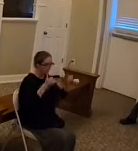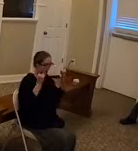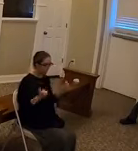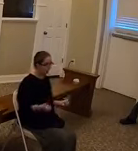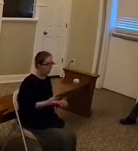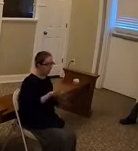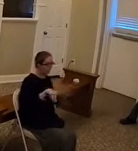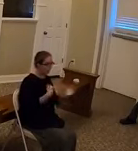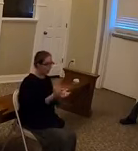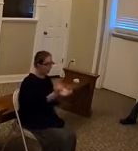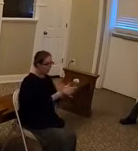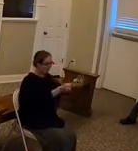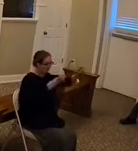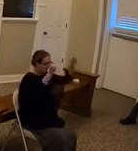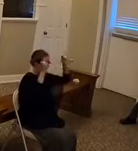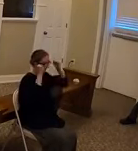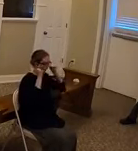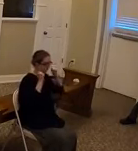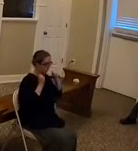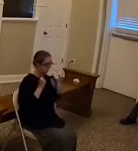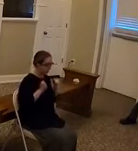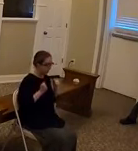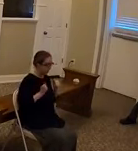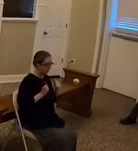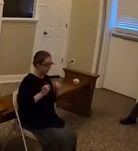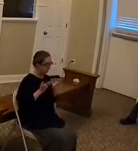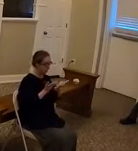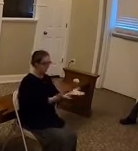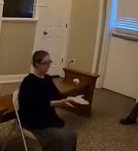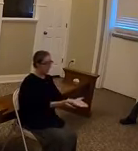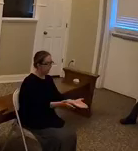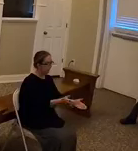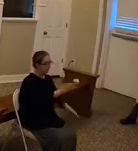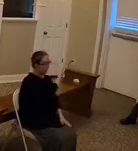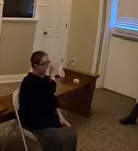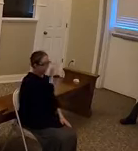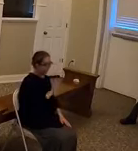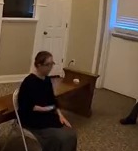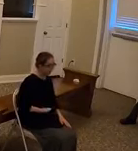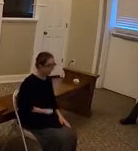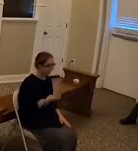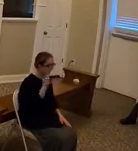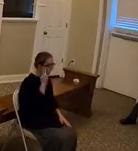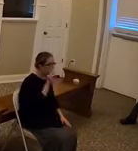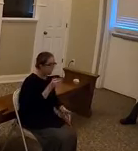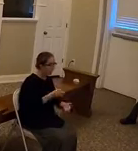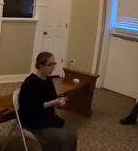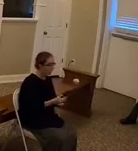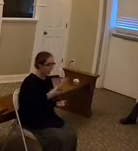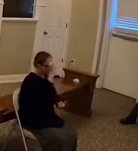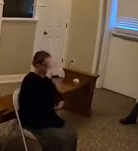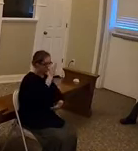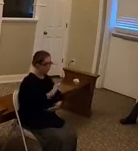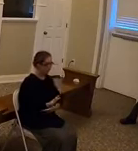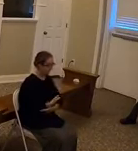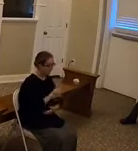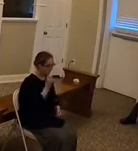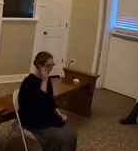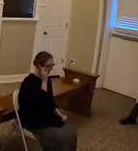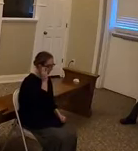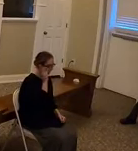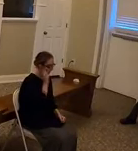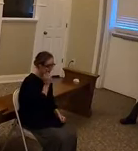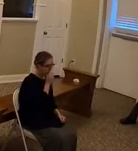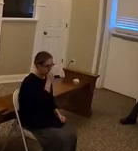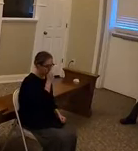Now all that power was transferred to that emperor who was looking for a new son. Okay, I'm